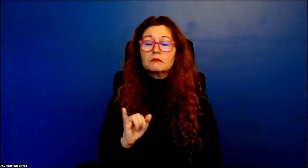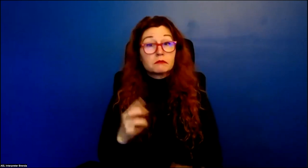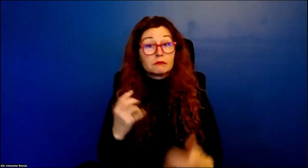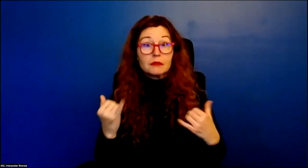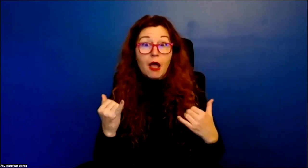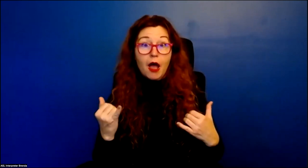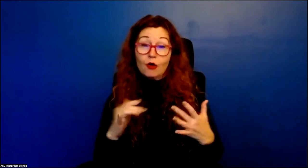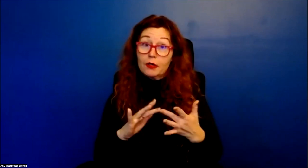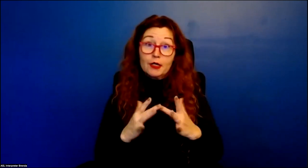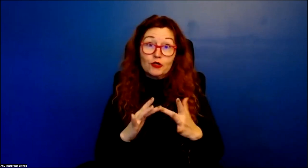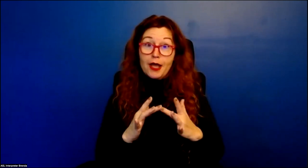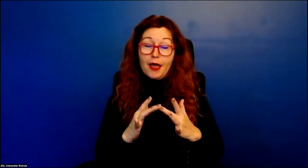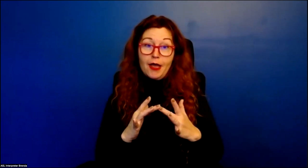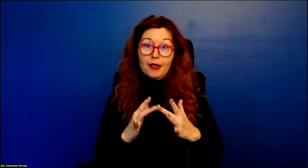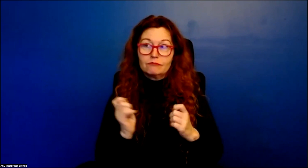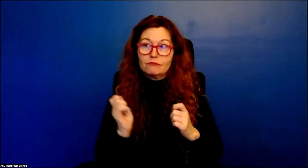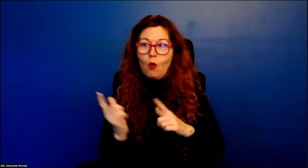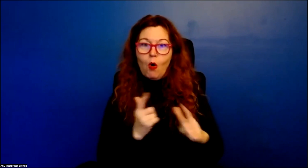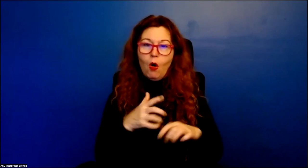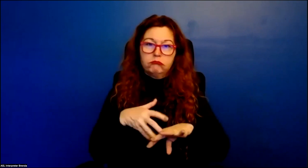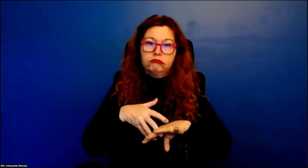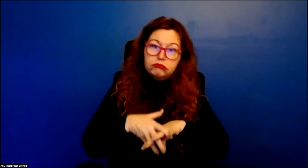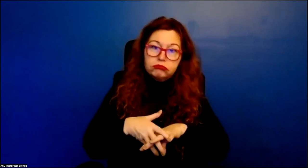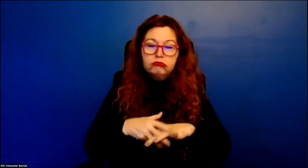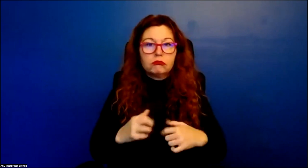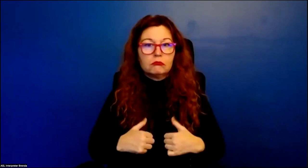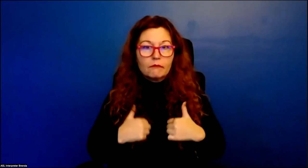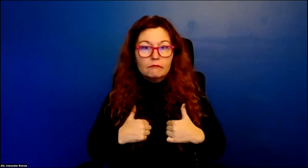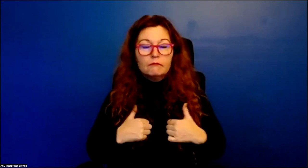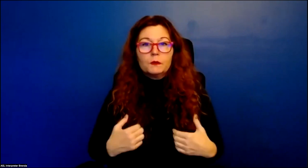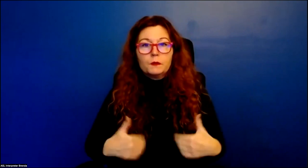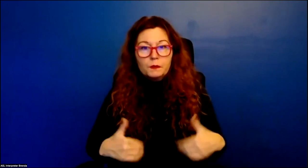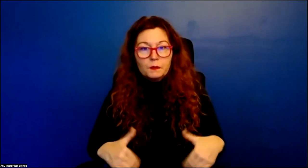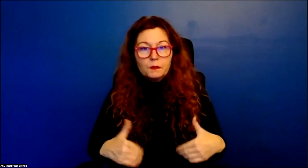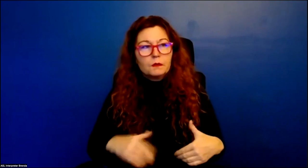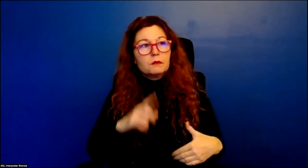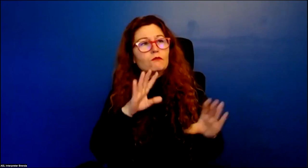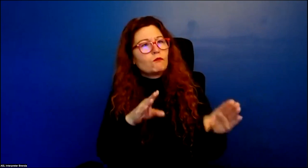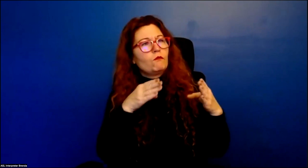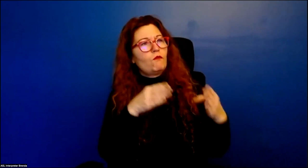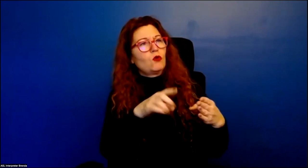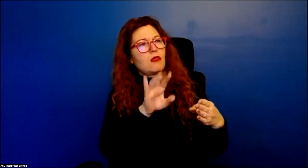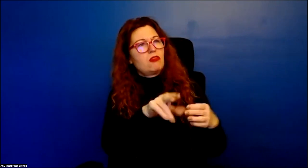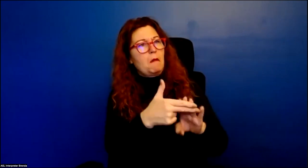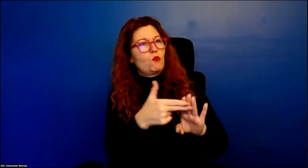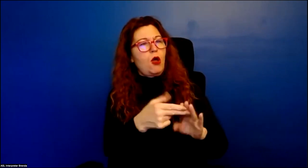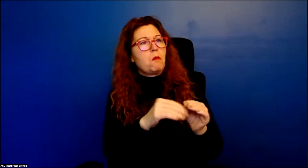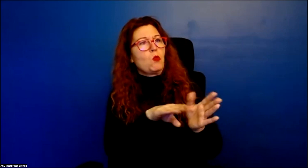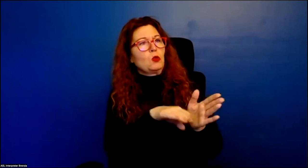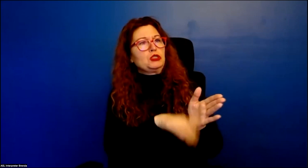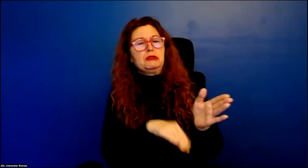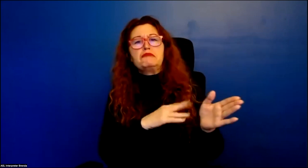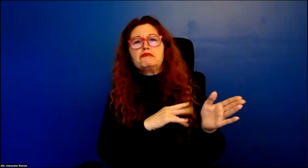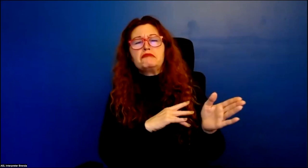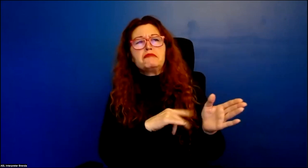a brand that is more focused on being less expensive, that's fine for them. But the